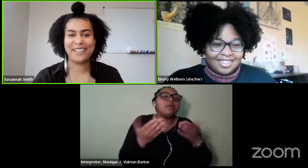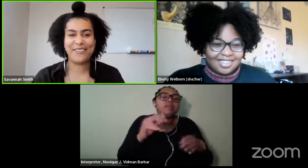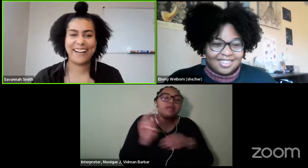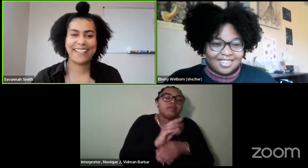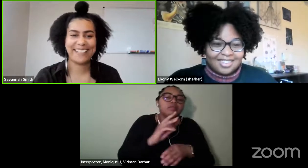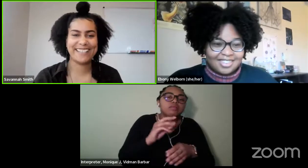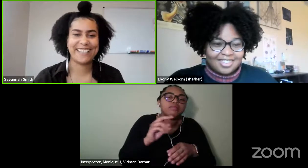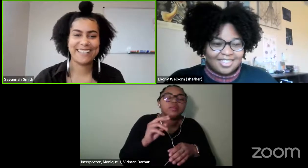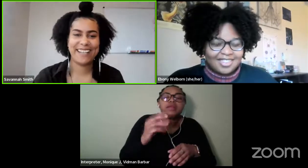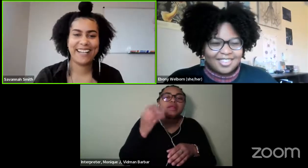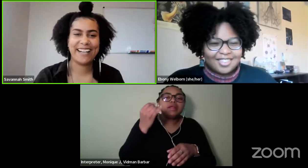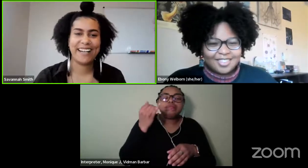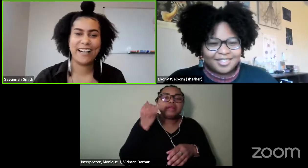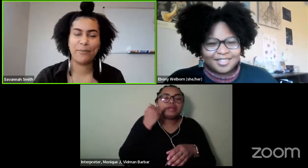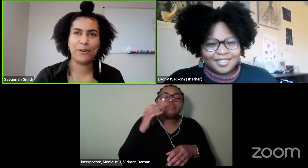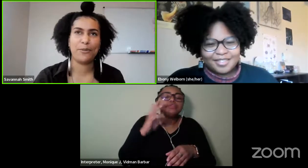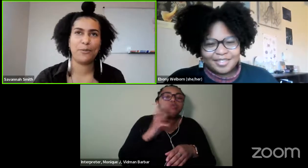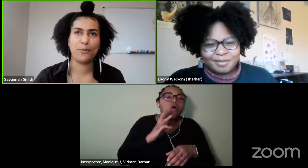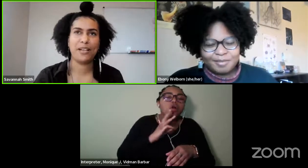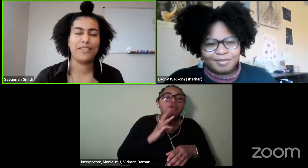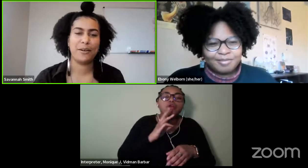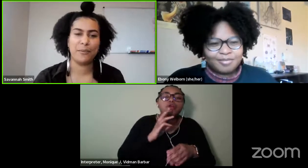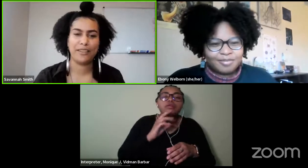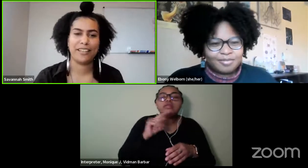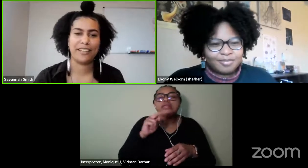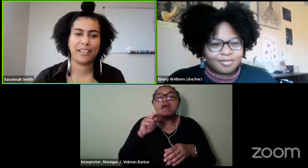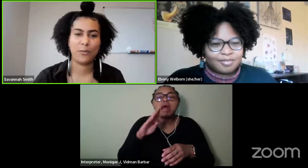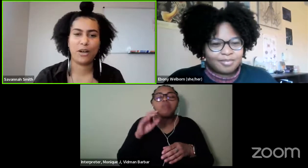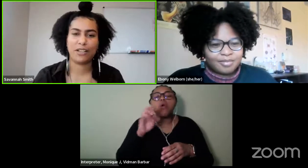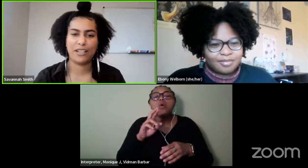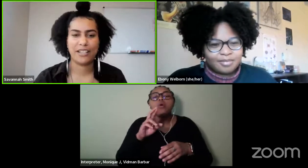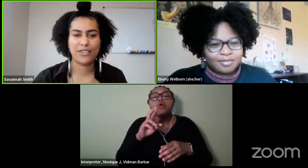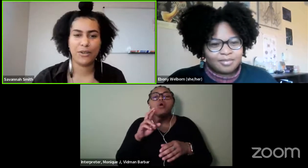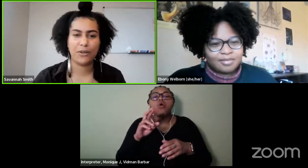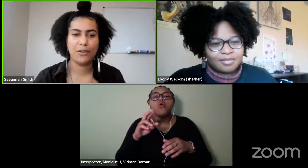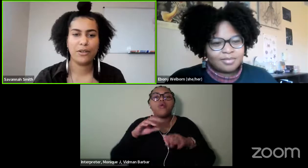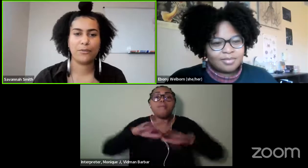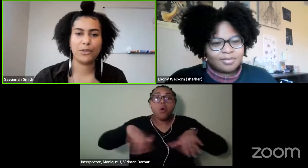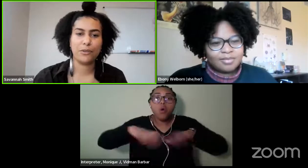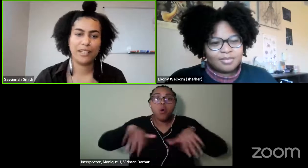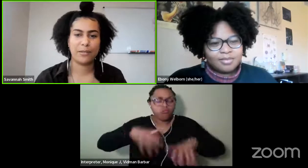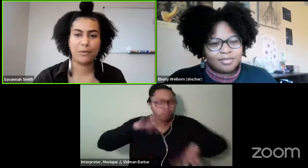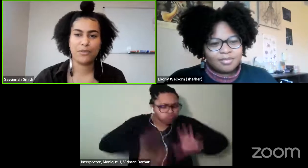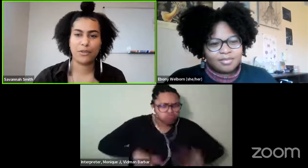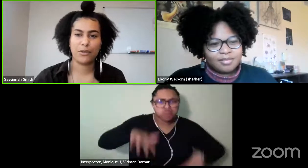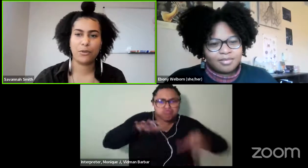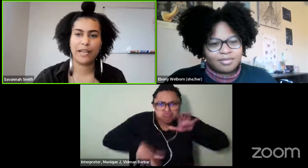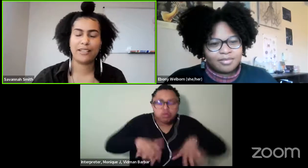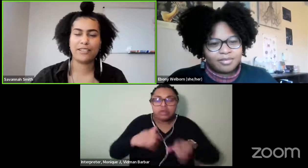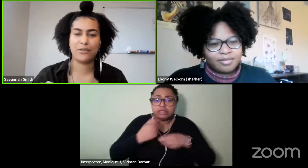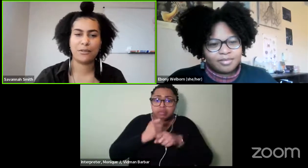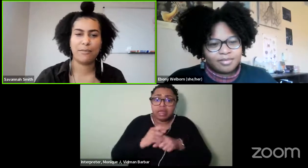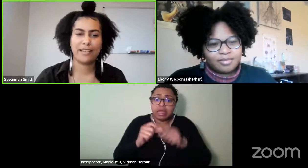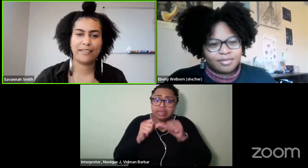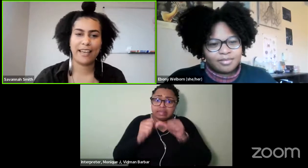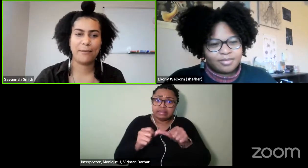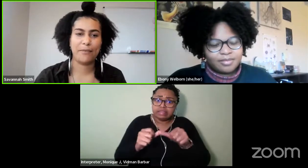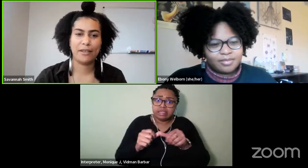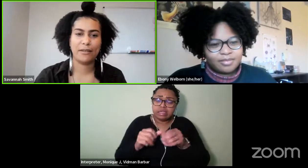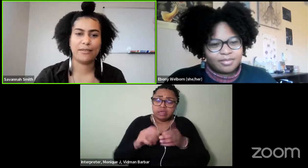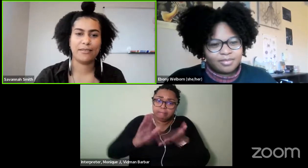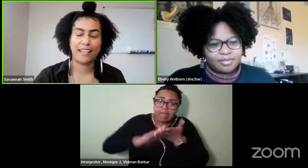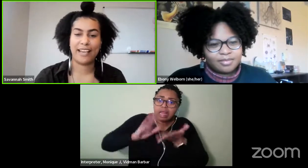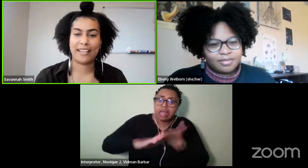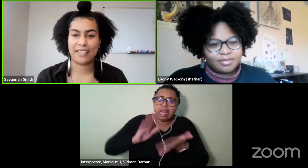me, to find a consistent rhythm with it. Like the water is so fluid and it moves so quick. So to make